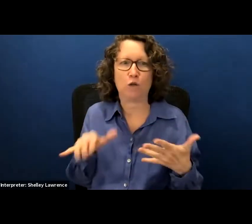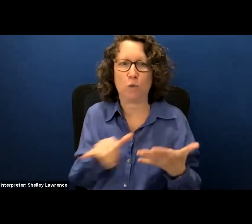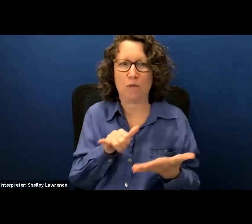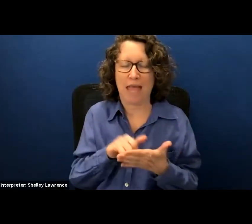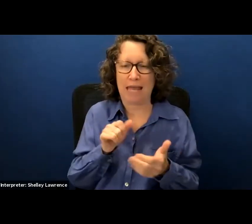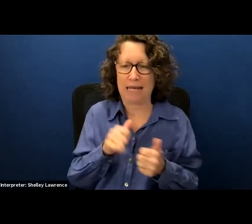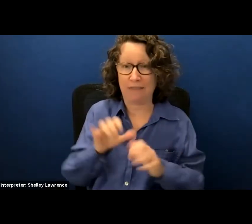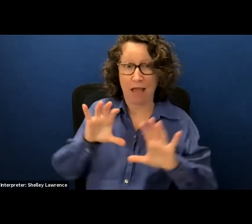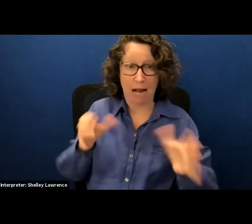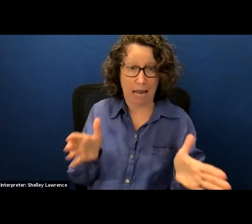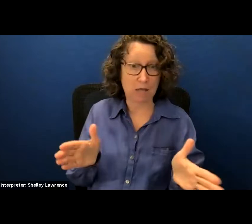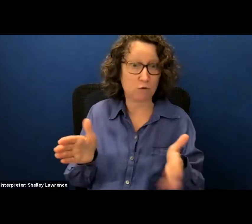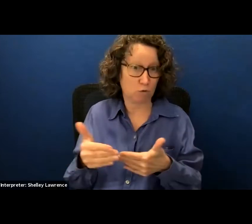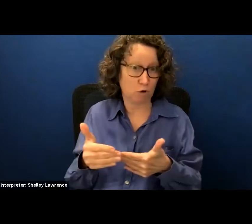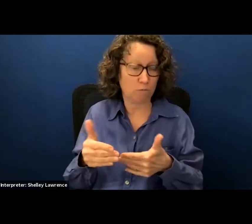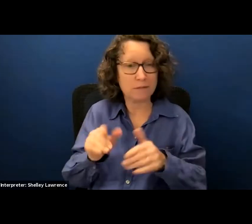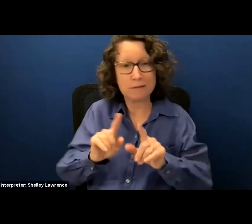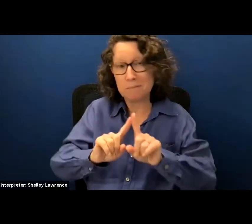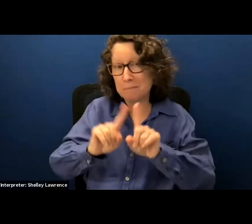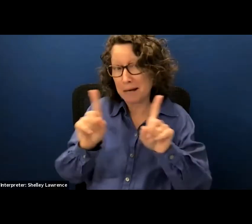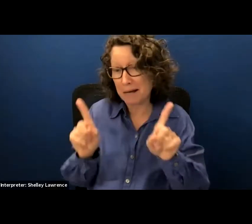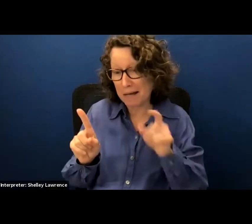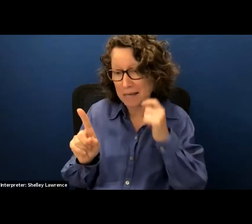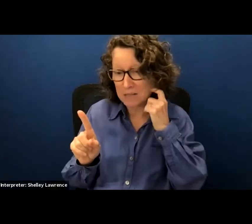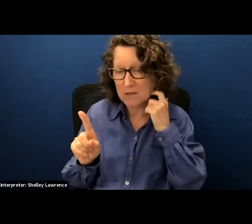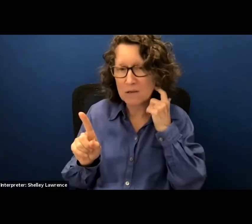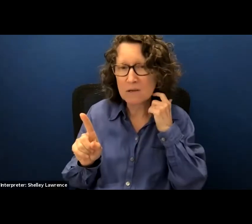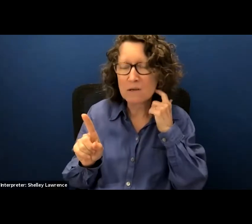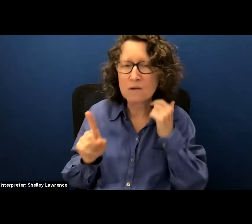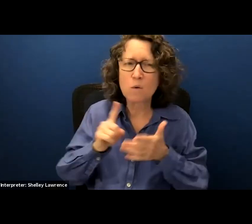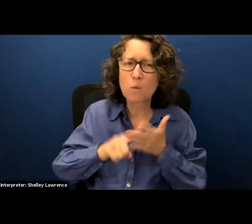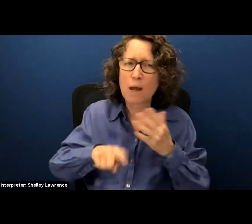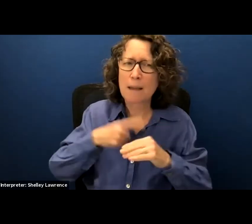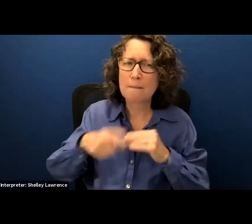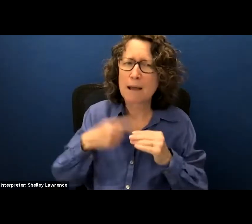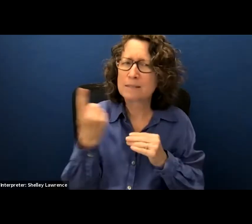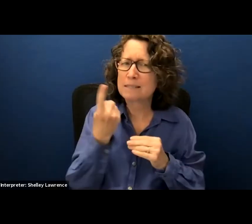the classrooms, but what about